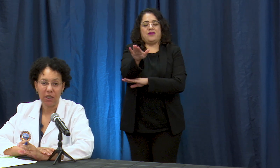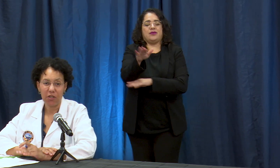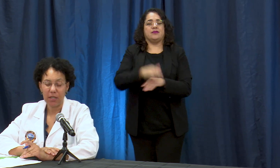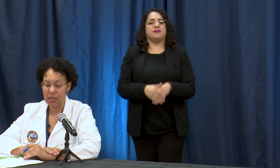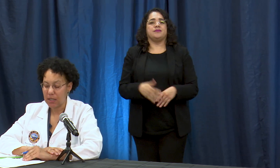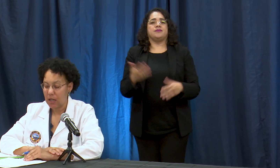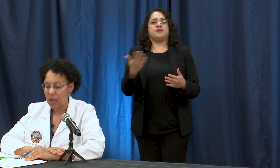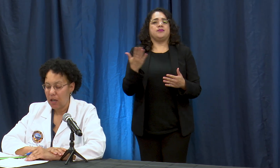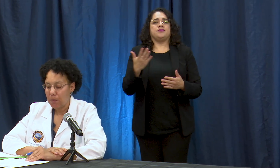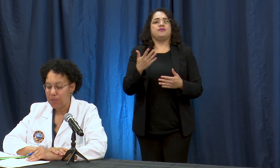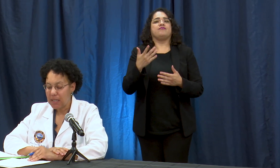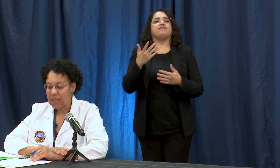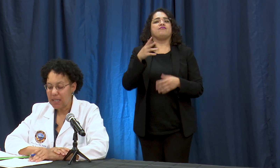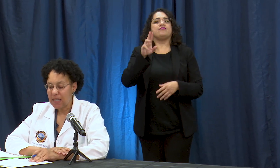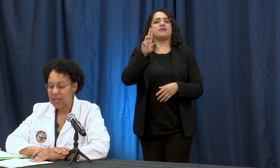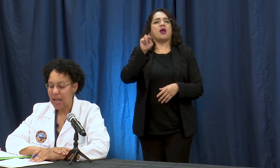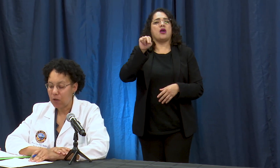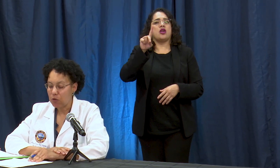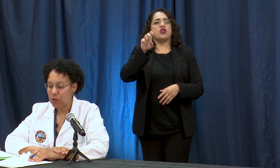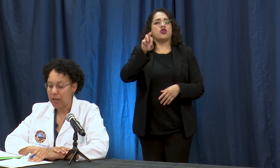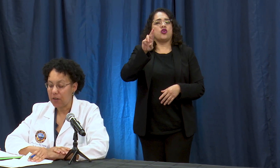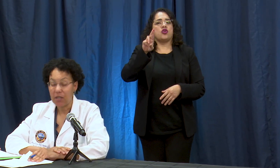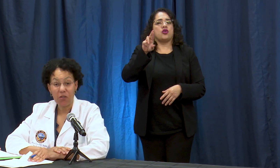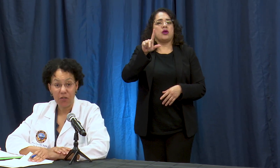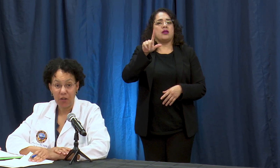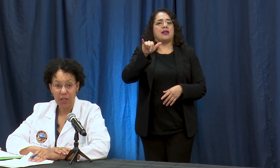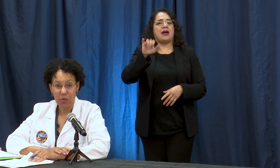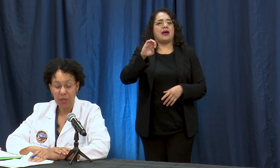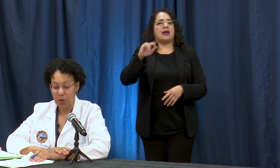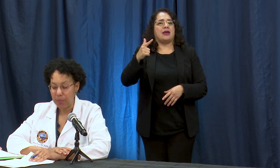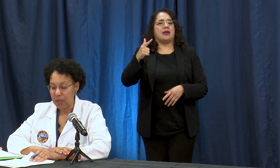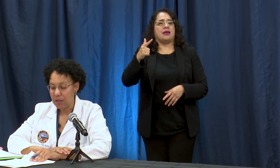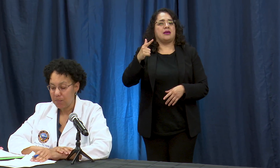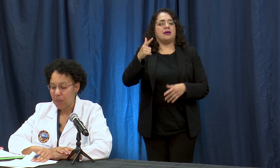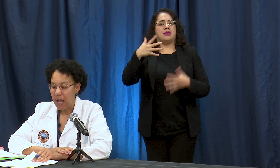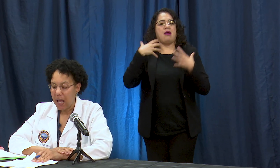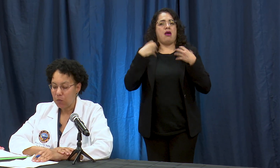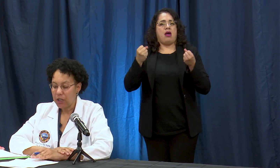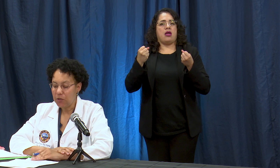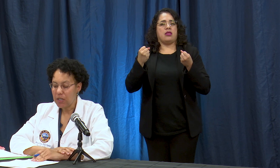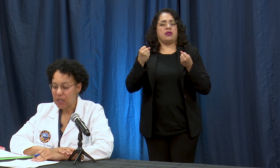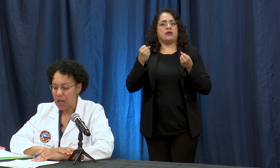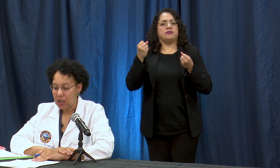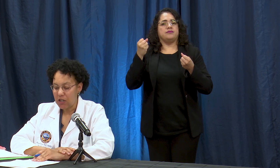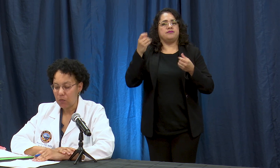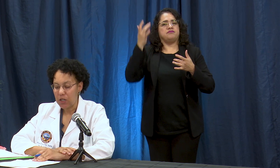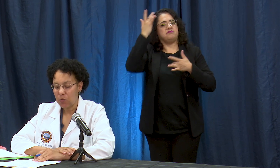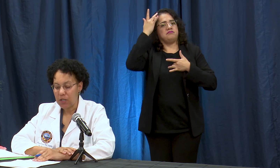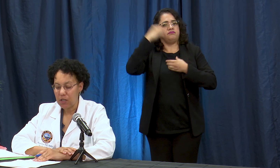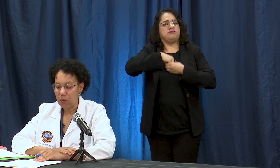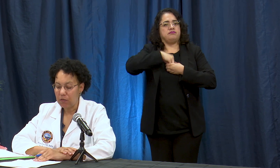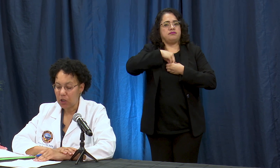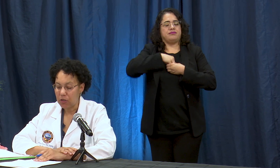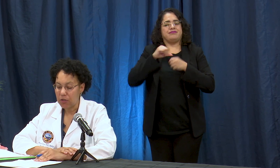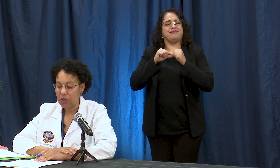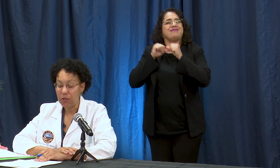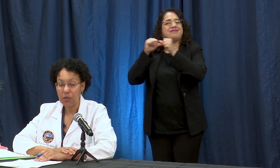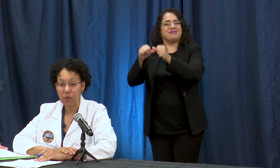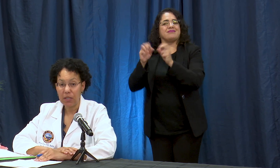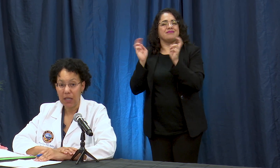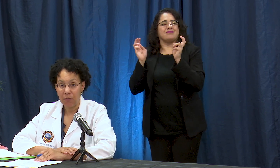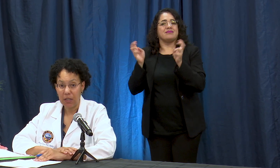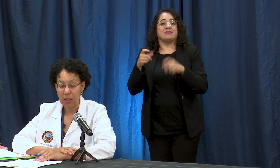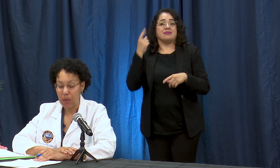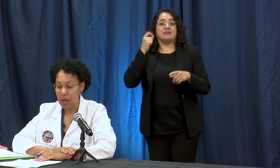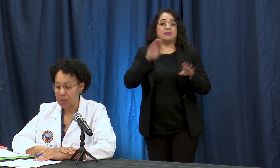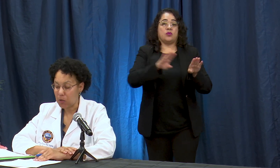health conditions. Businesses and outdoor areas are starting to reopen, and we're using the knowledge and resources we've learned to do